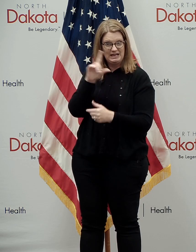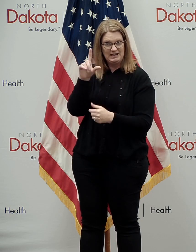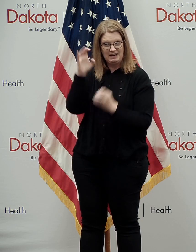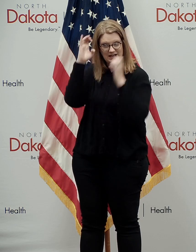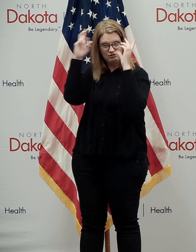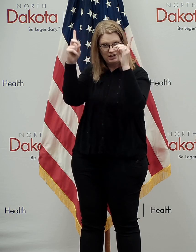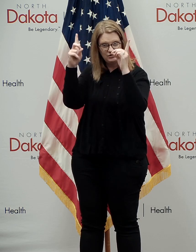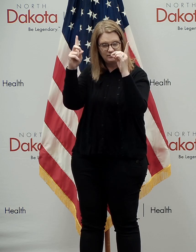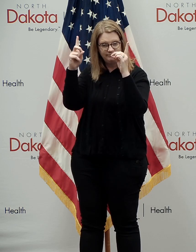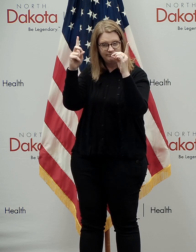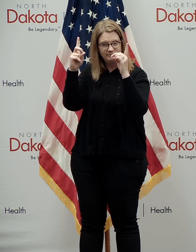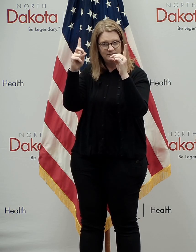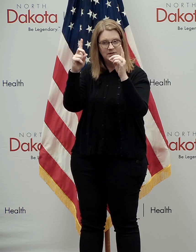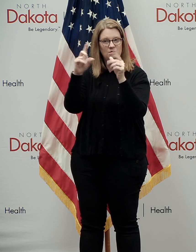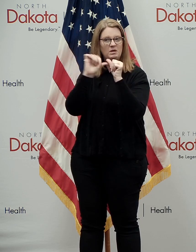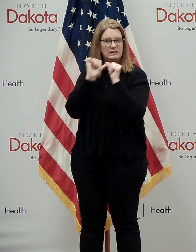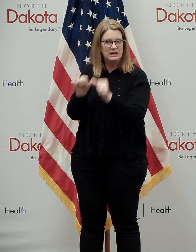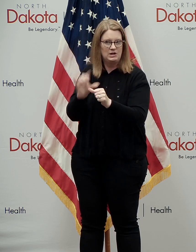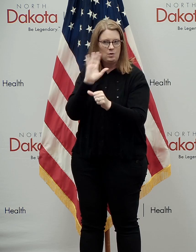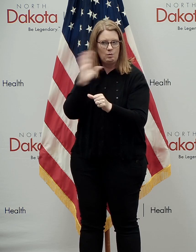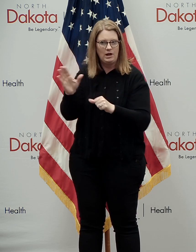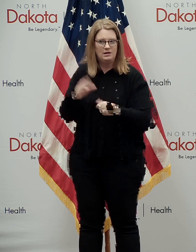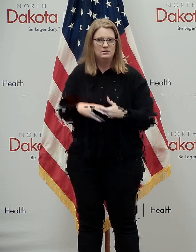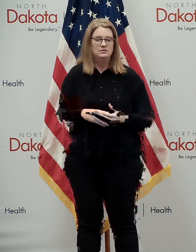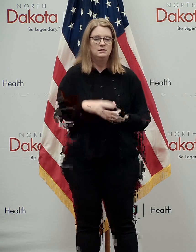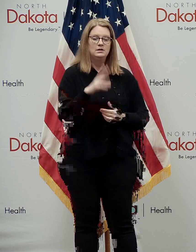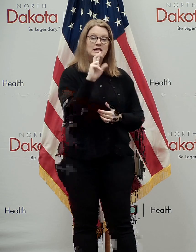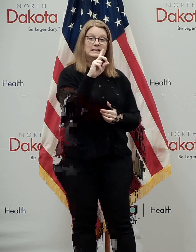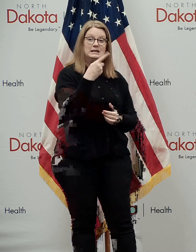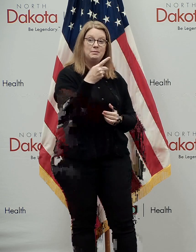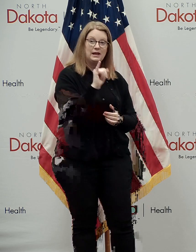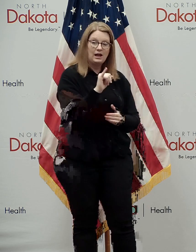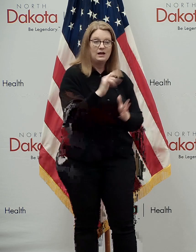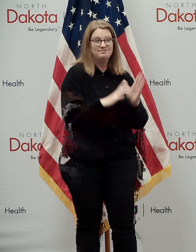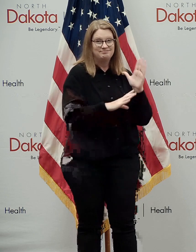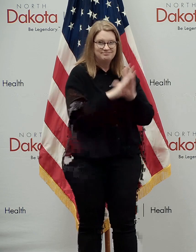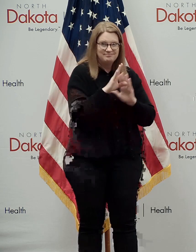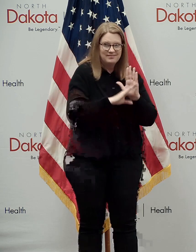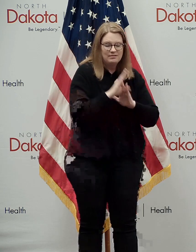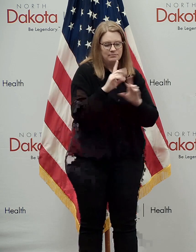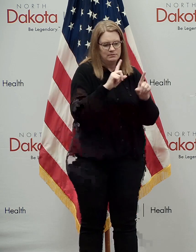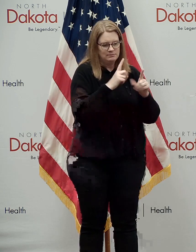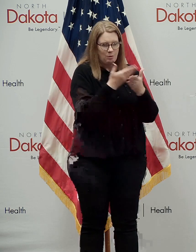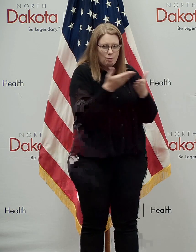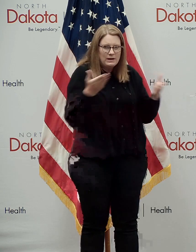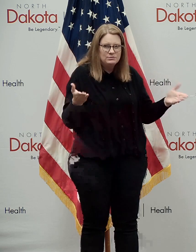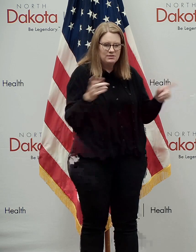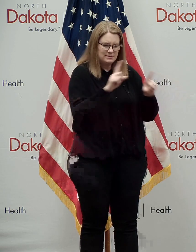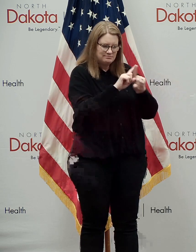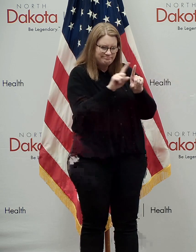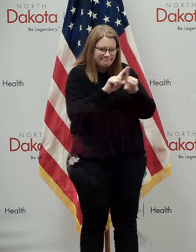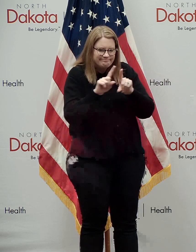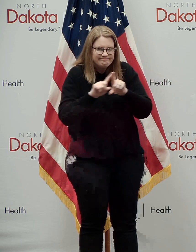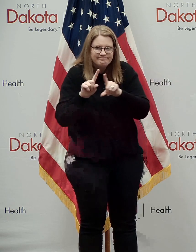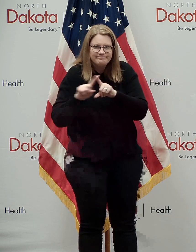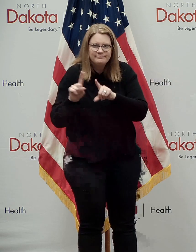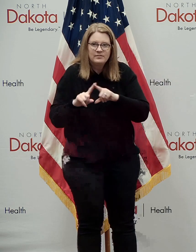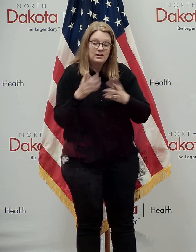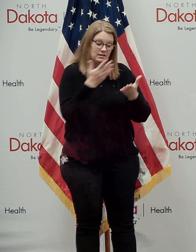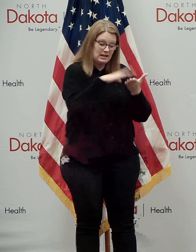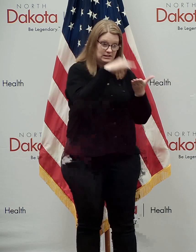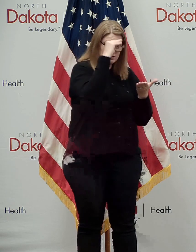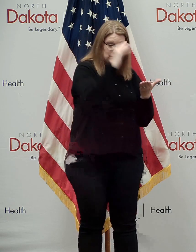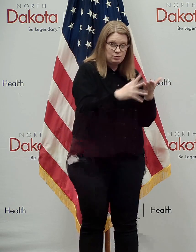The Department of Public Instruction has been incredibly busy developing an assortment of resources that students,